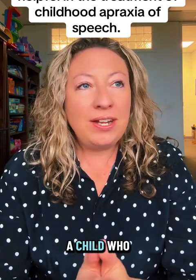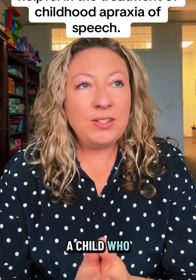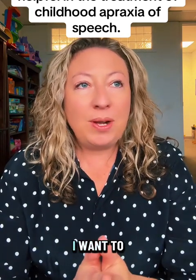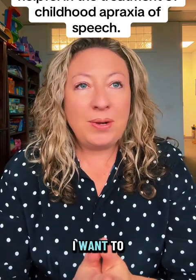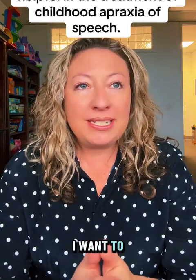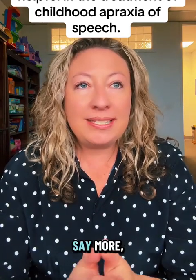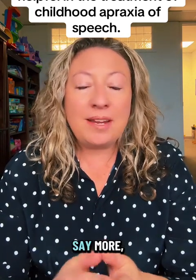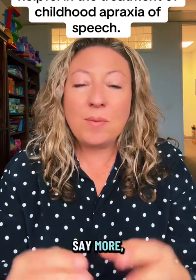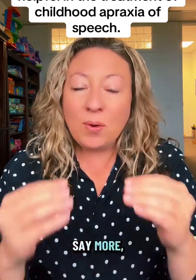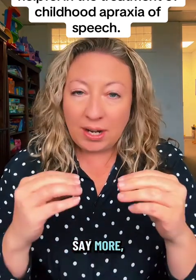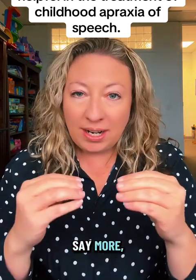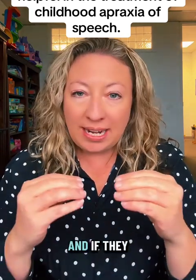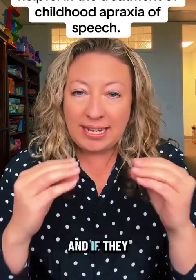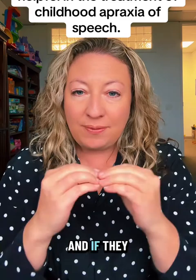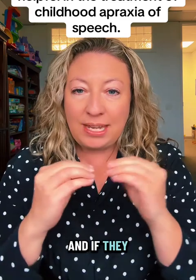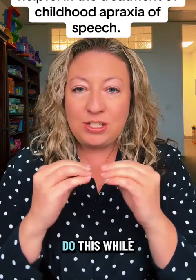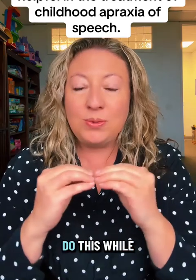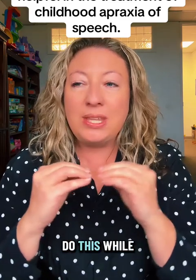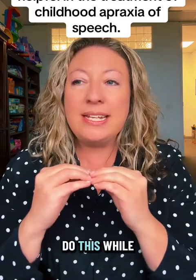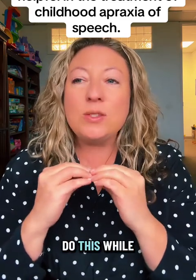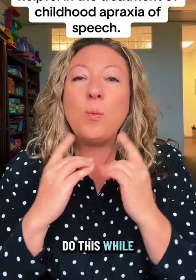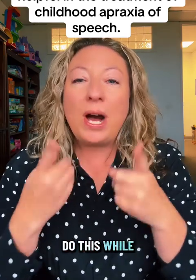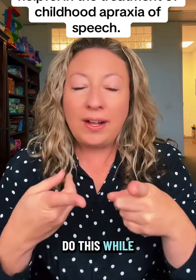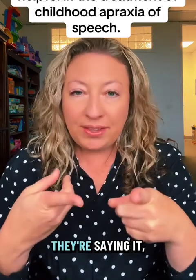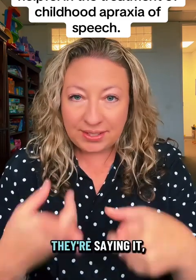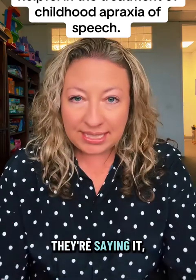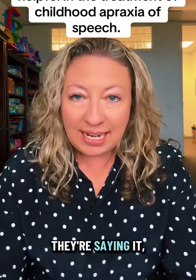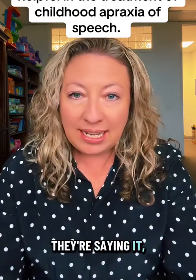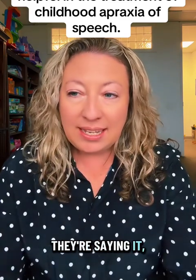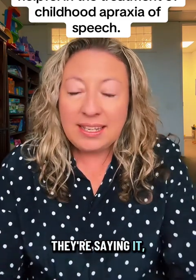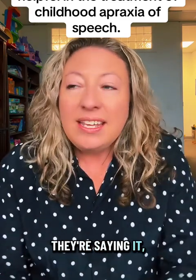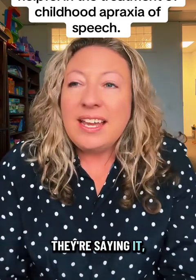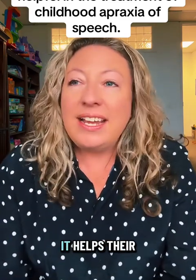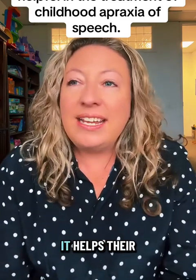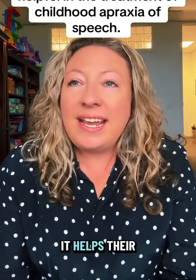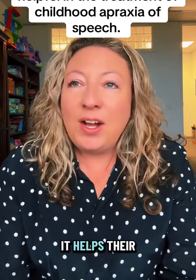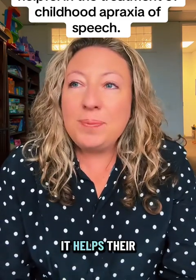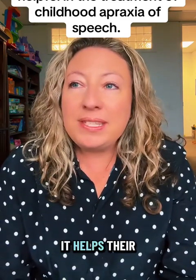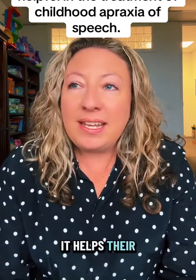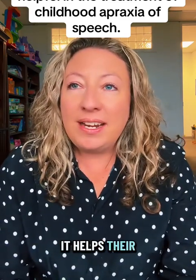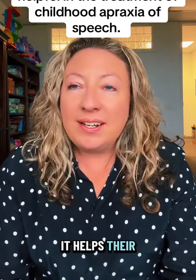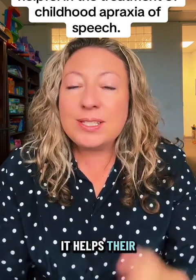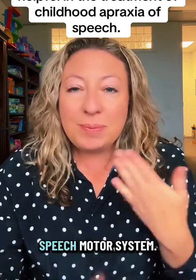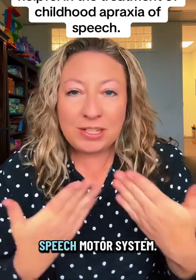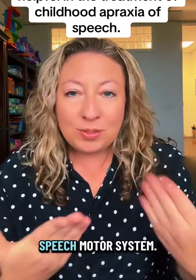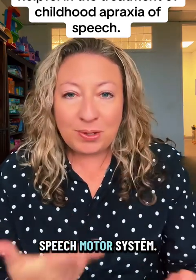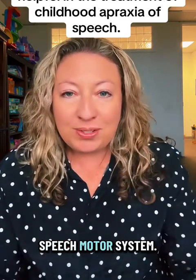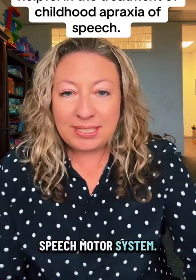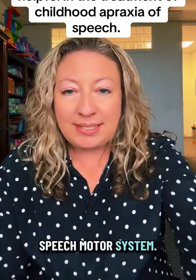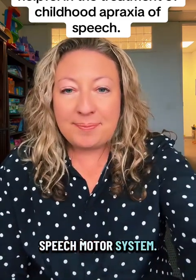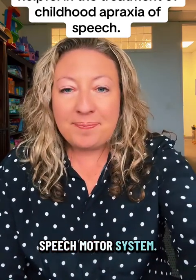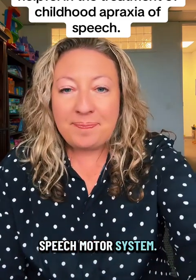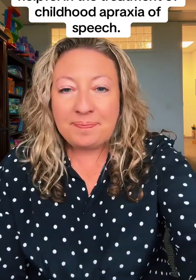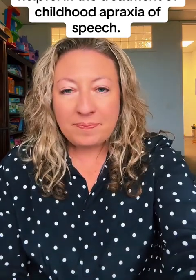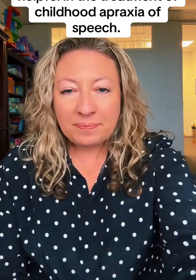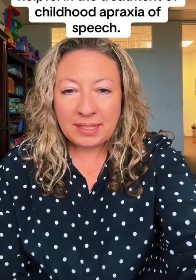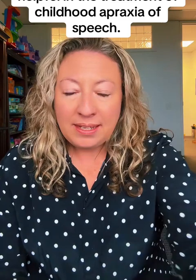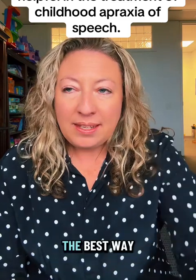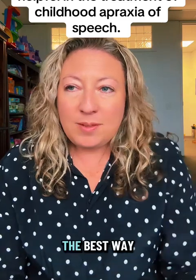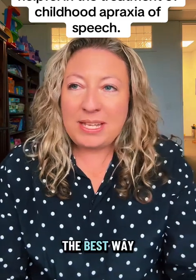want to say more, and if they do this while they're saying it, it helps their speech motor system. The best way